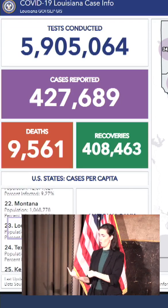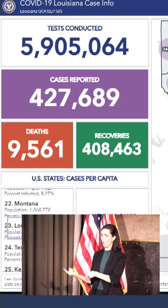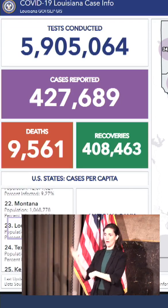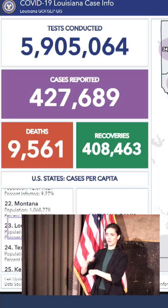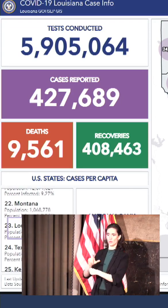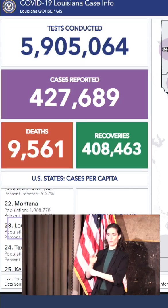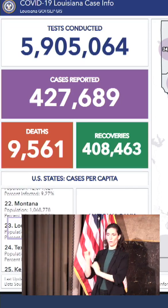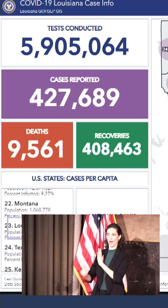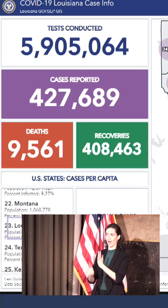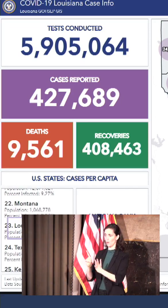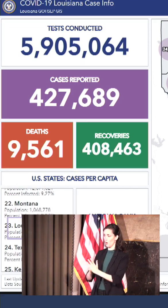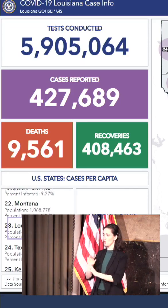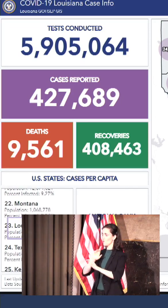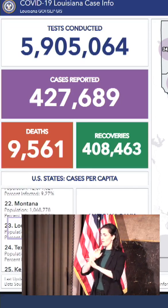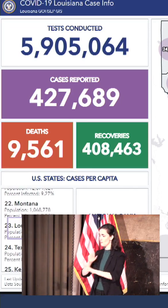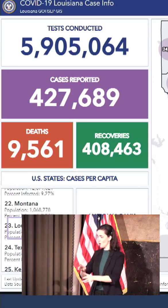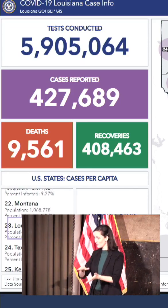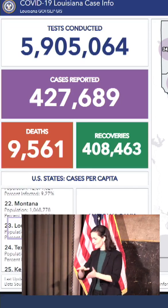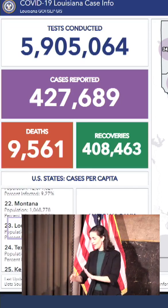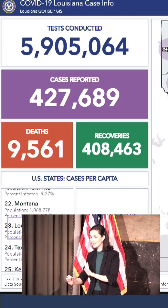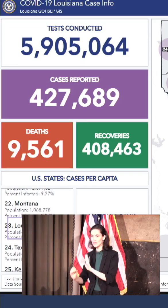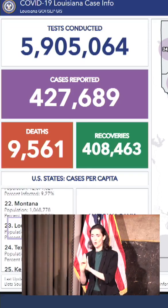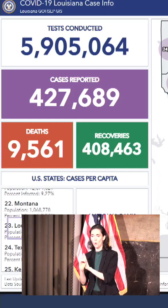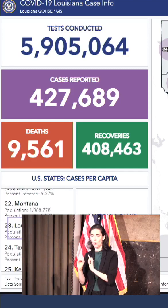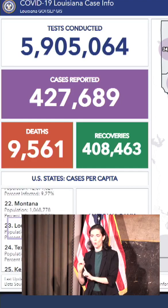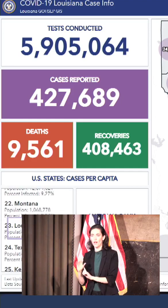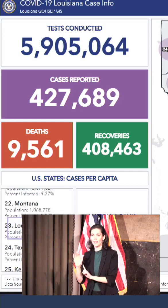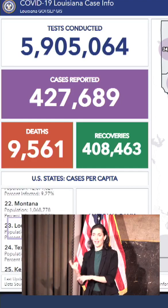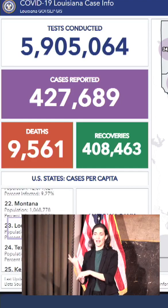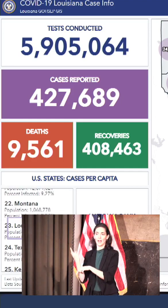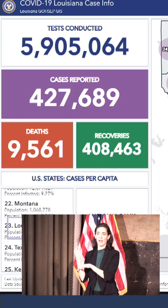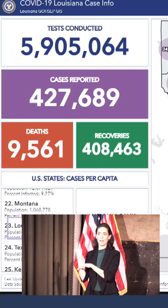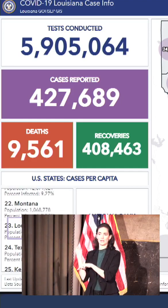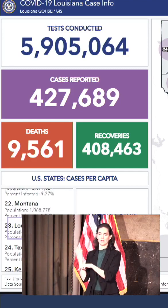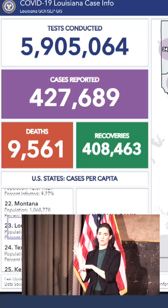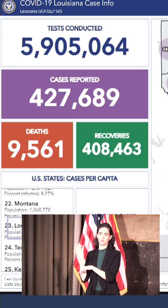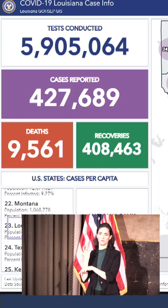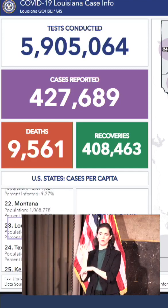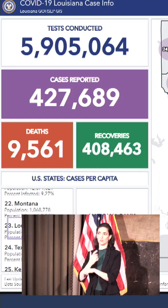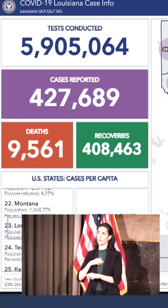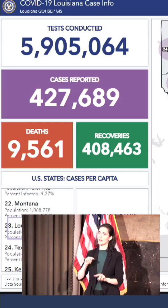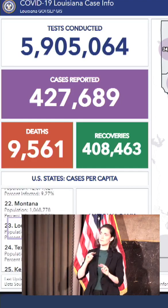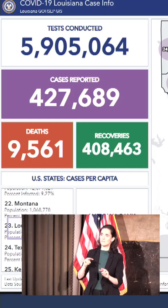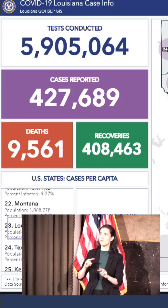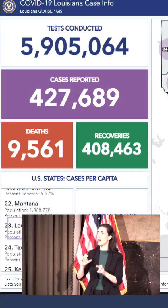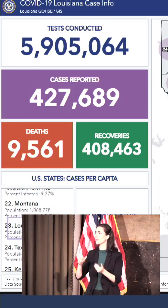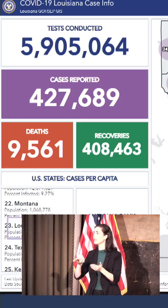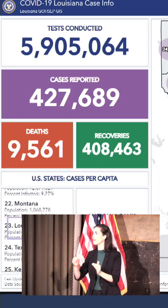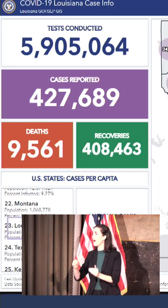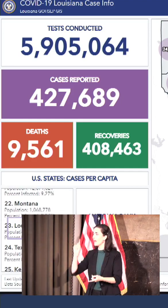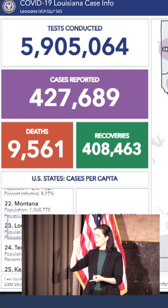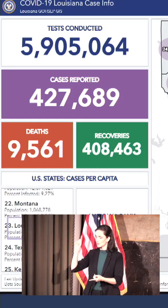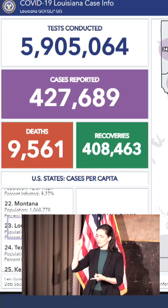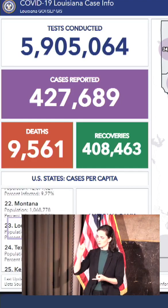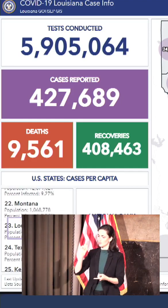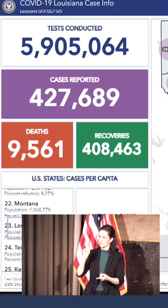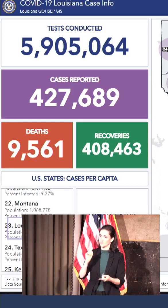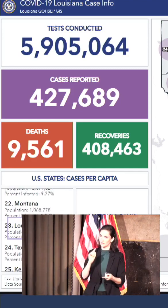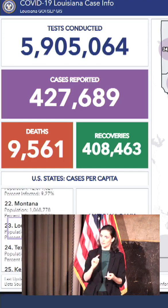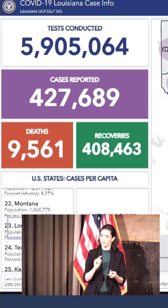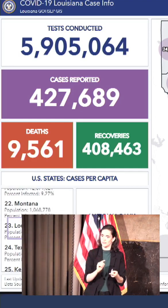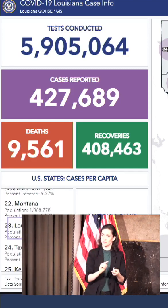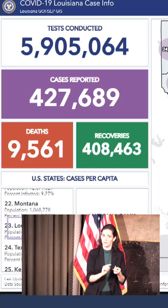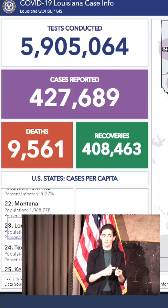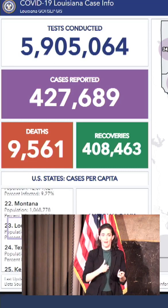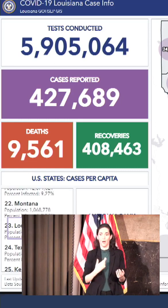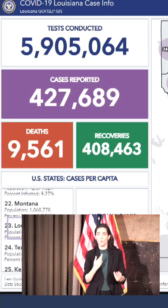had 0. And so I'm really looking forward to getting back to that. Hopefully that day